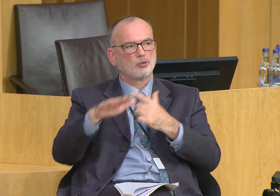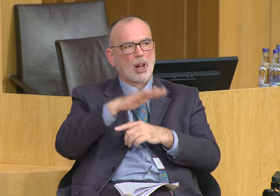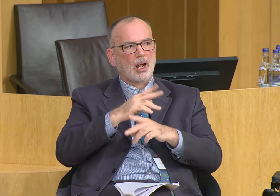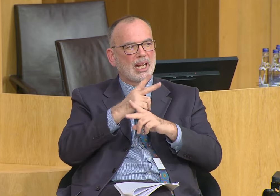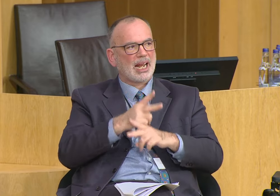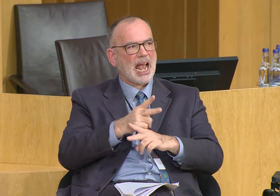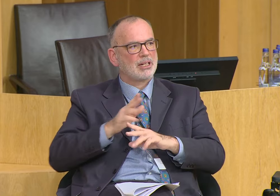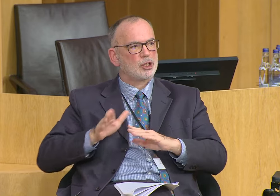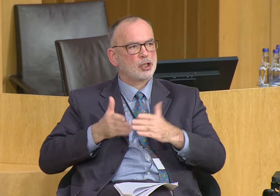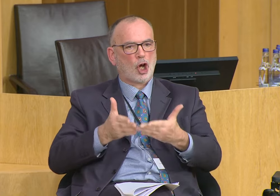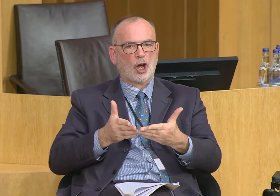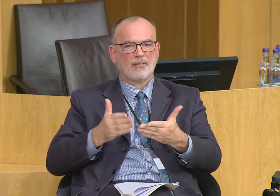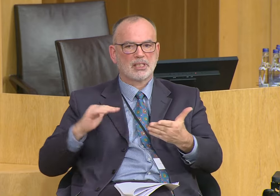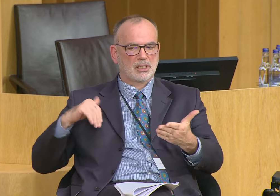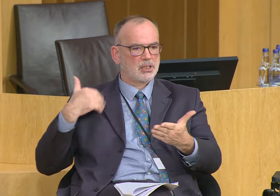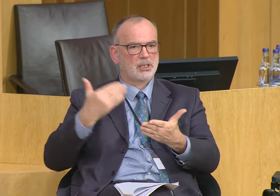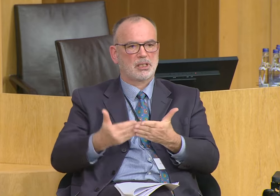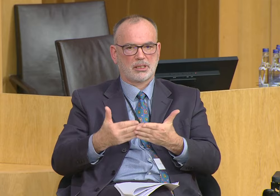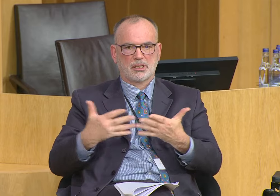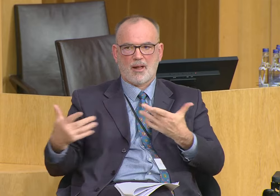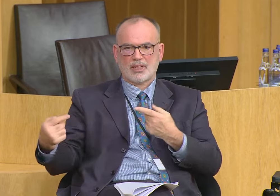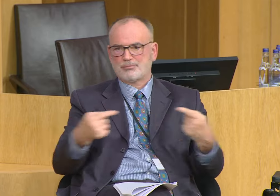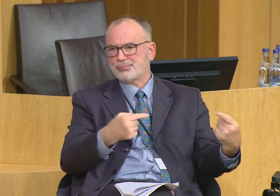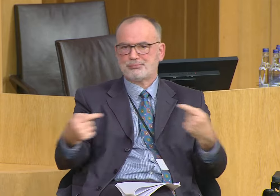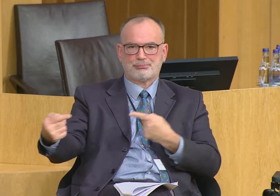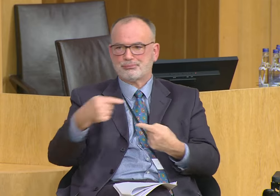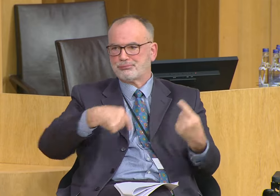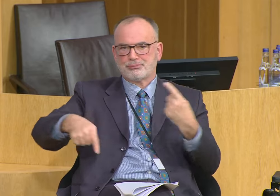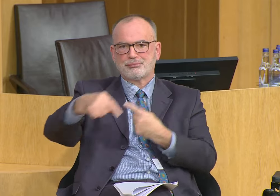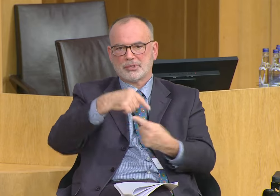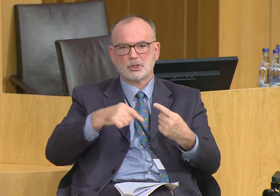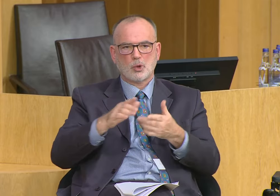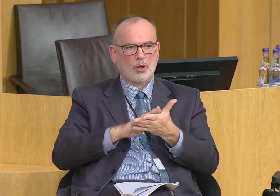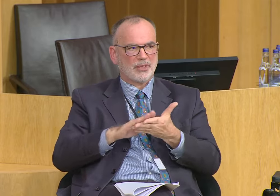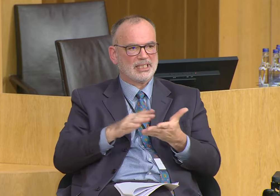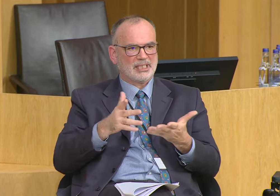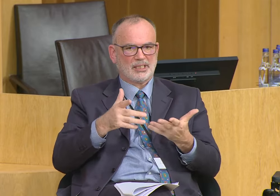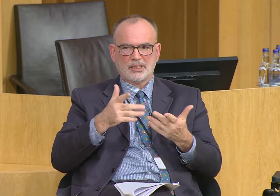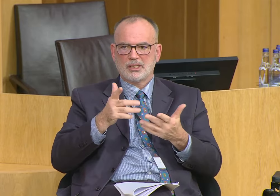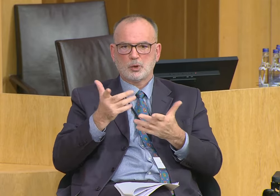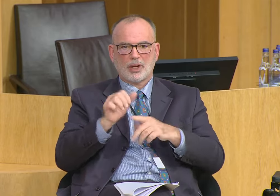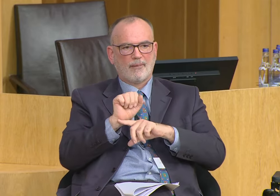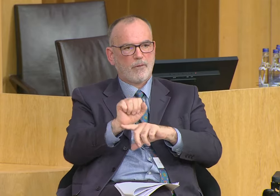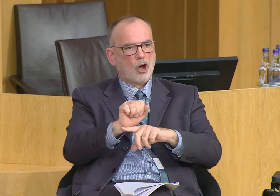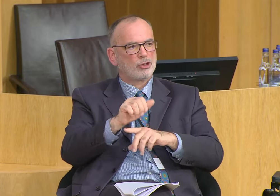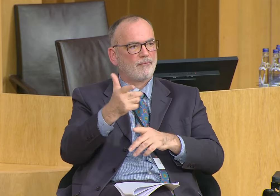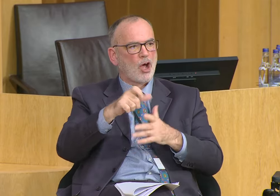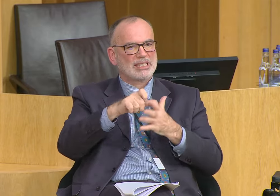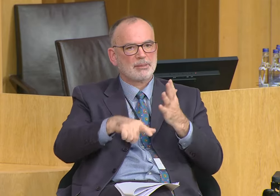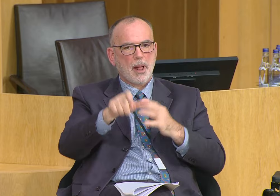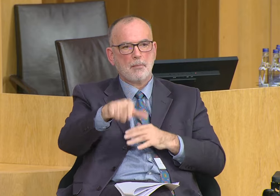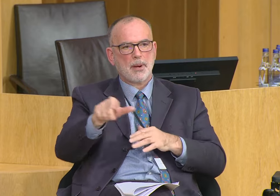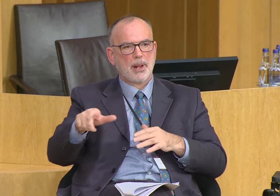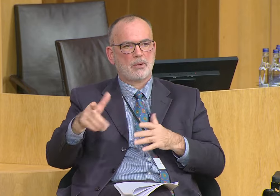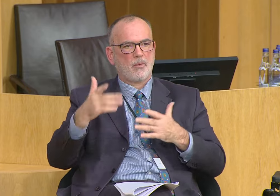need. And this is a debate that we shouldn't be having. So this is a service that we are constantly debating, and it seems to be going around in circles at the minute. But